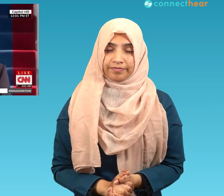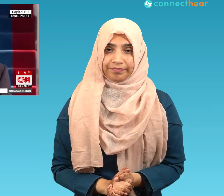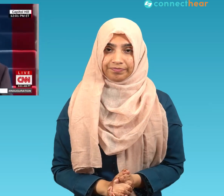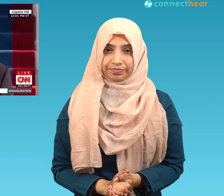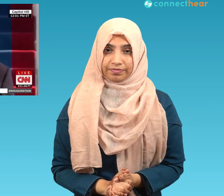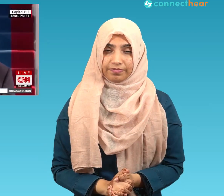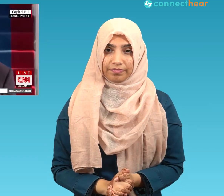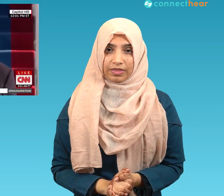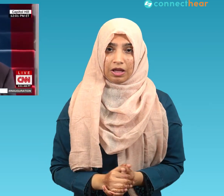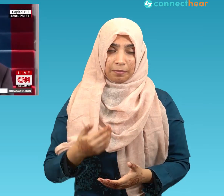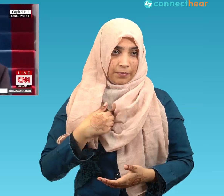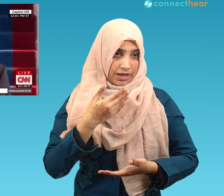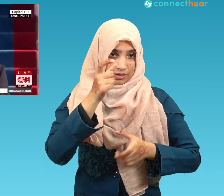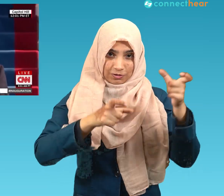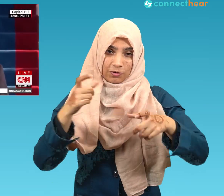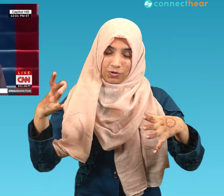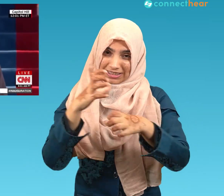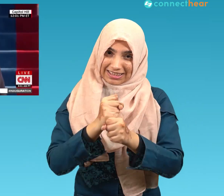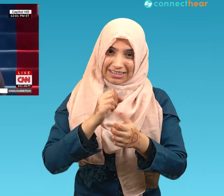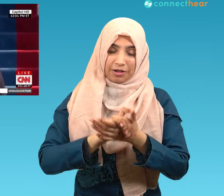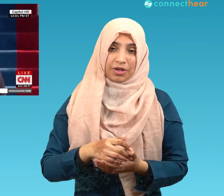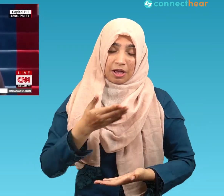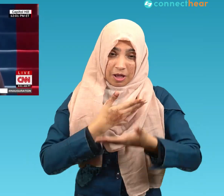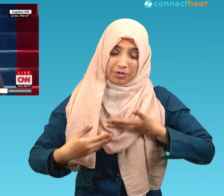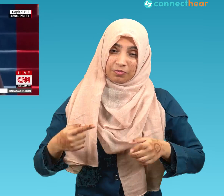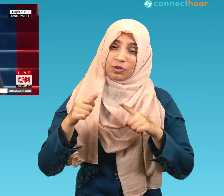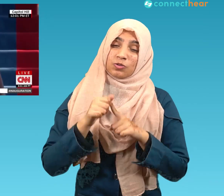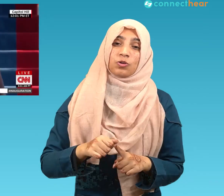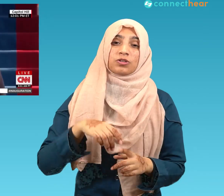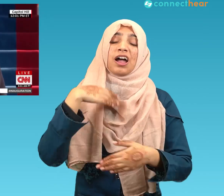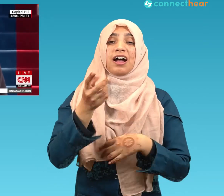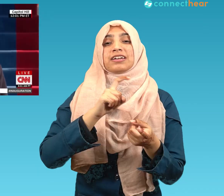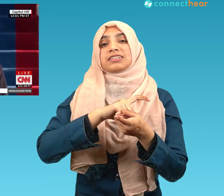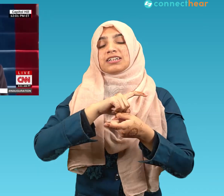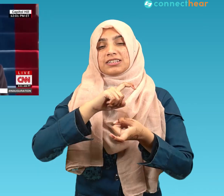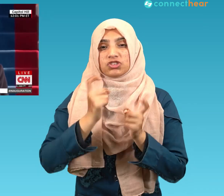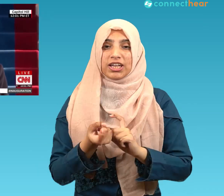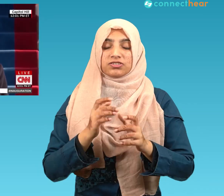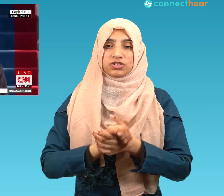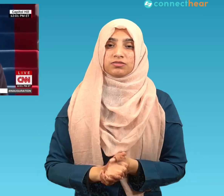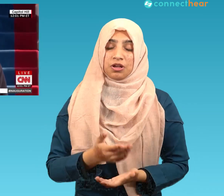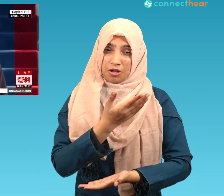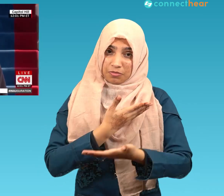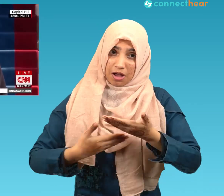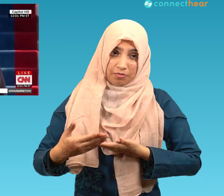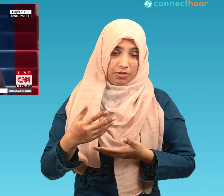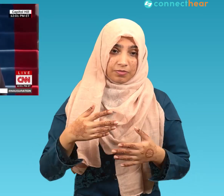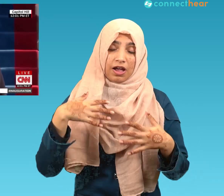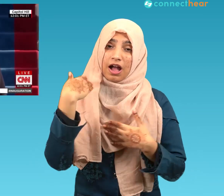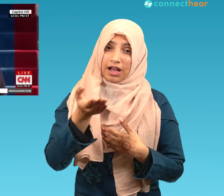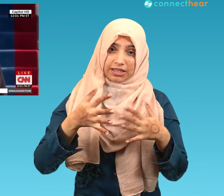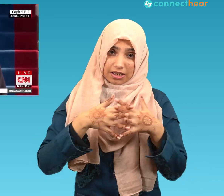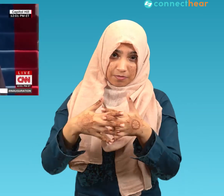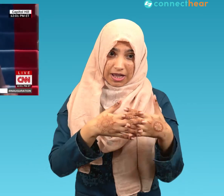My fellow Americans, we have to be different than this. America has to be better than this. And I believe America is so